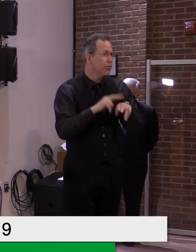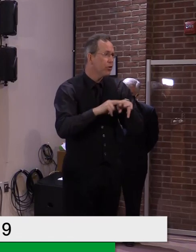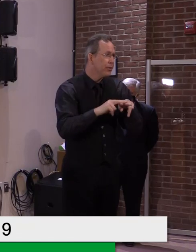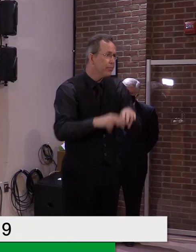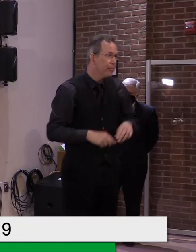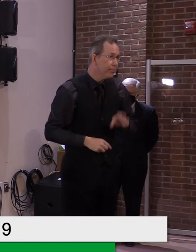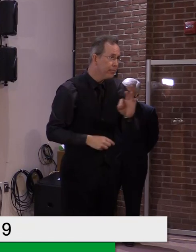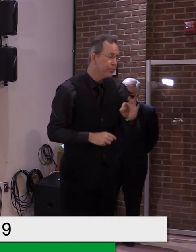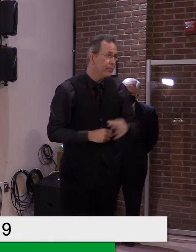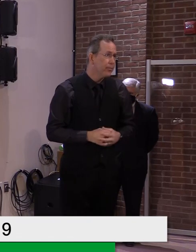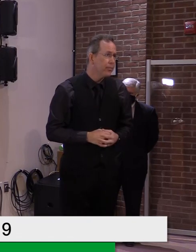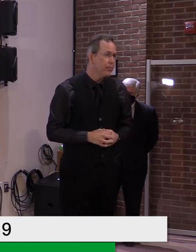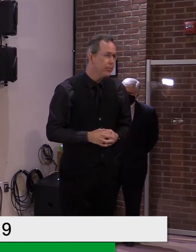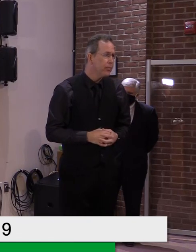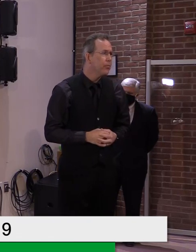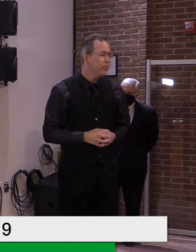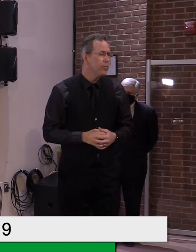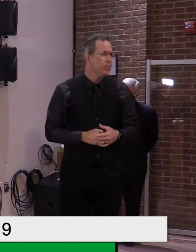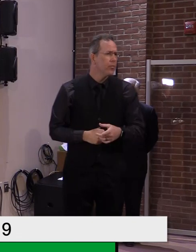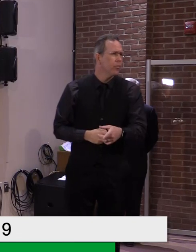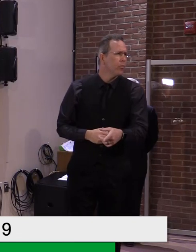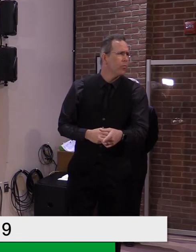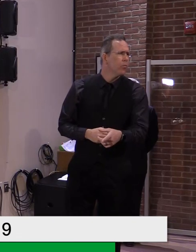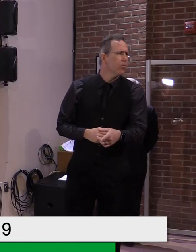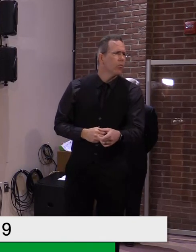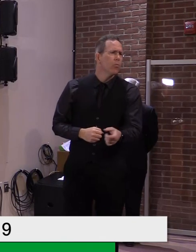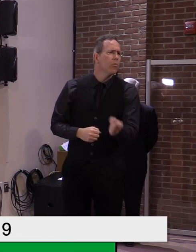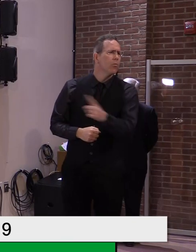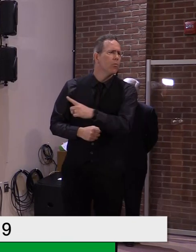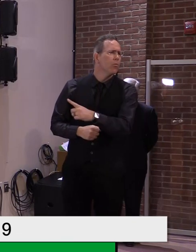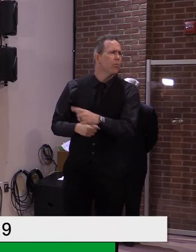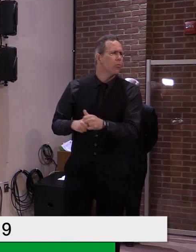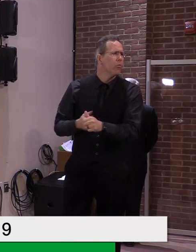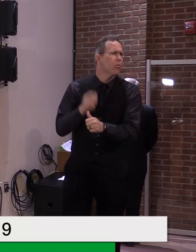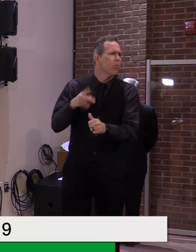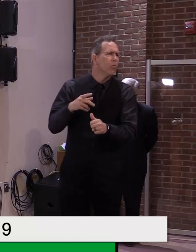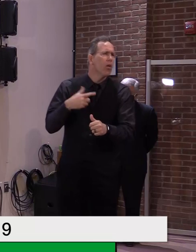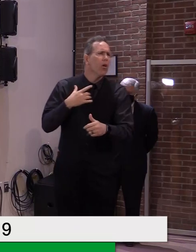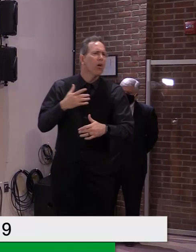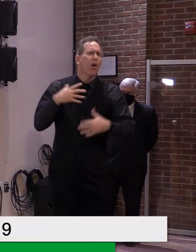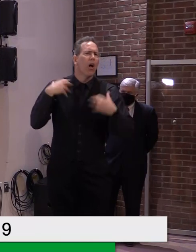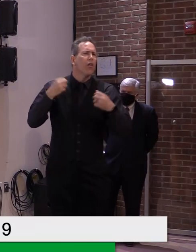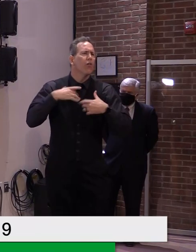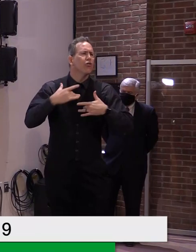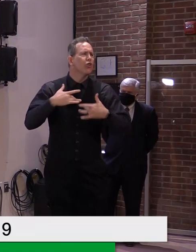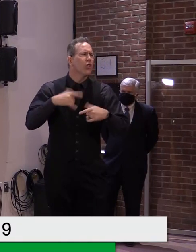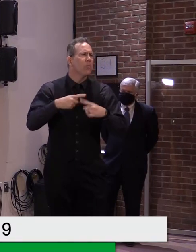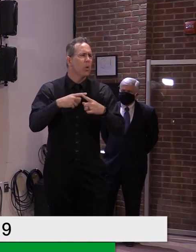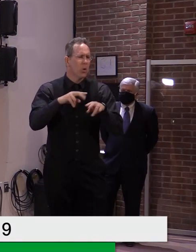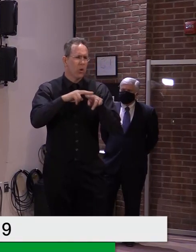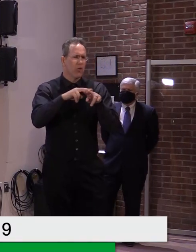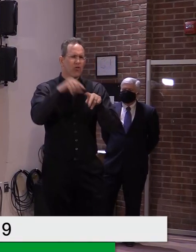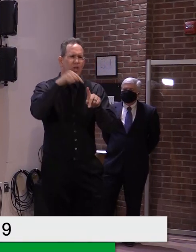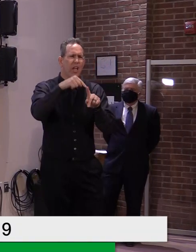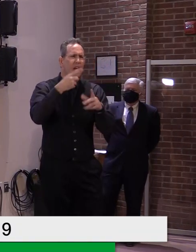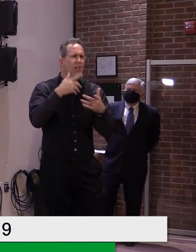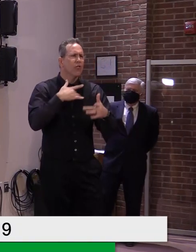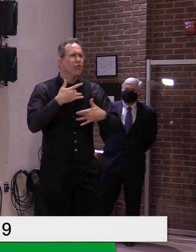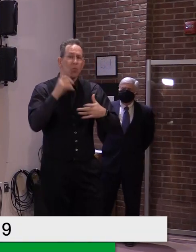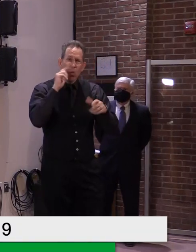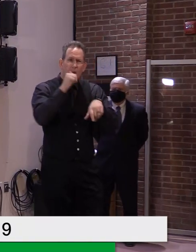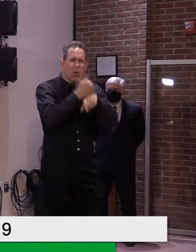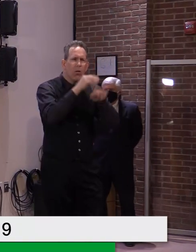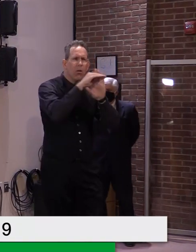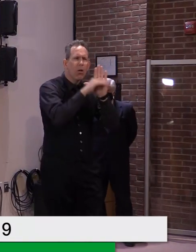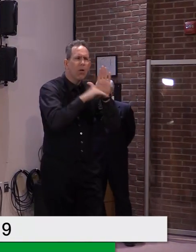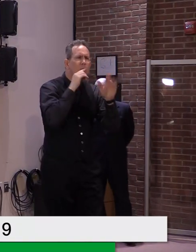All right, and are there any health concerns when that does happen? Is there any specific guidance that the state is looking at? Well,